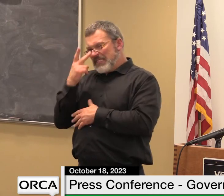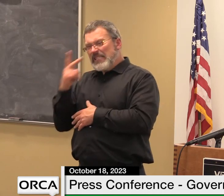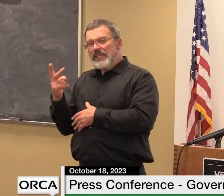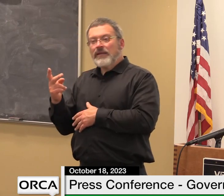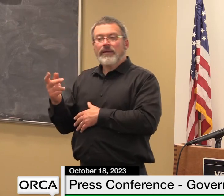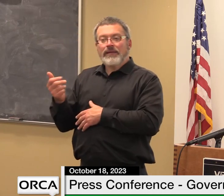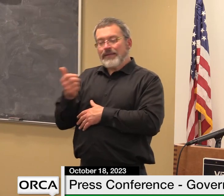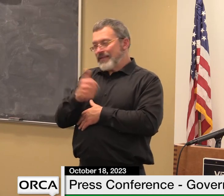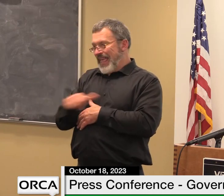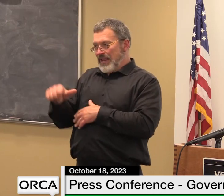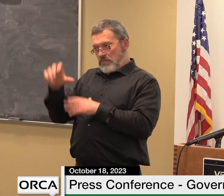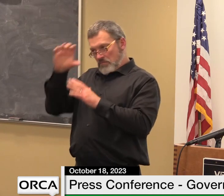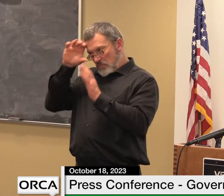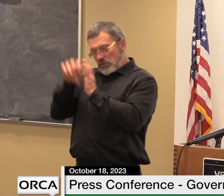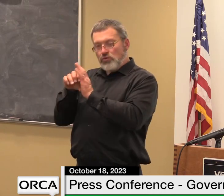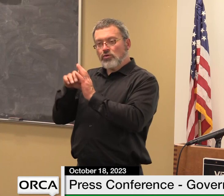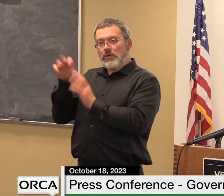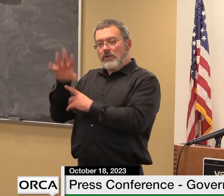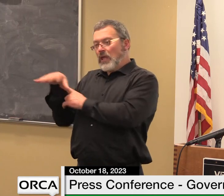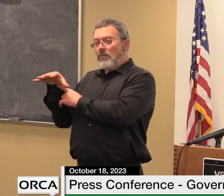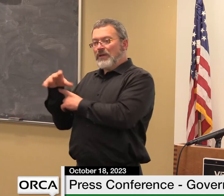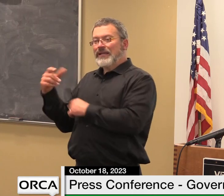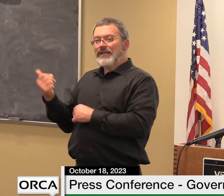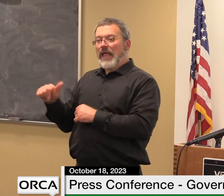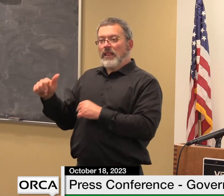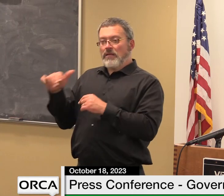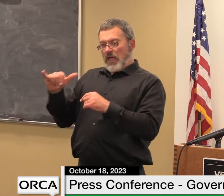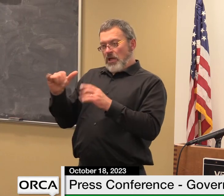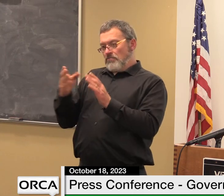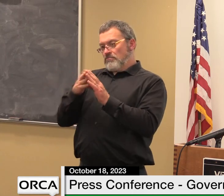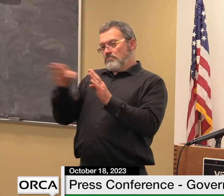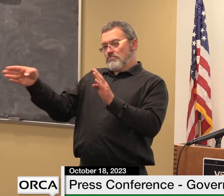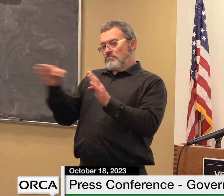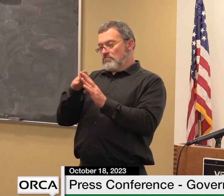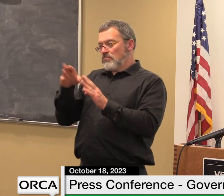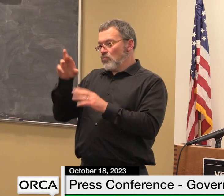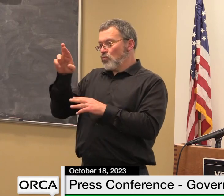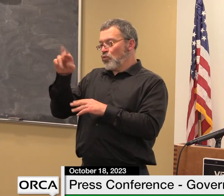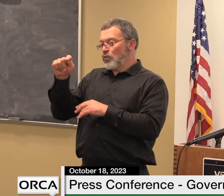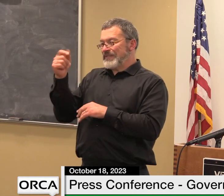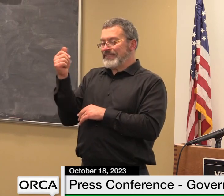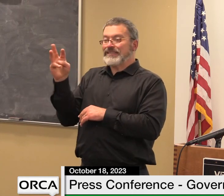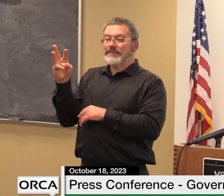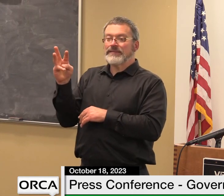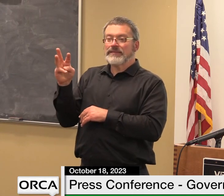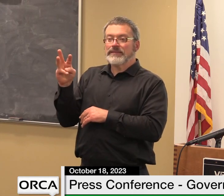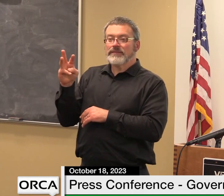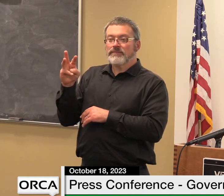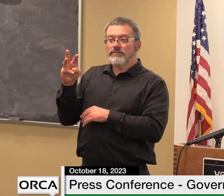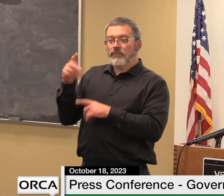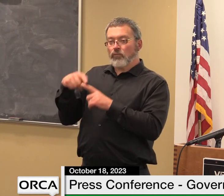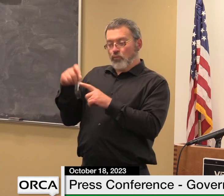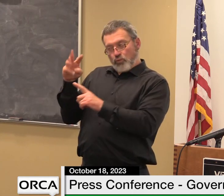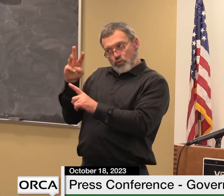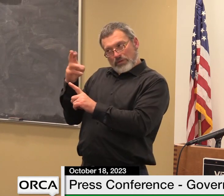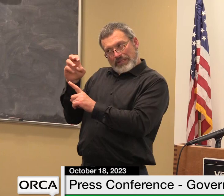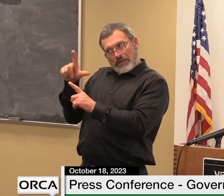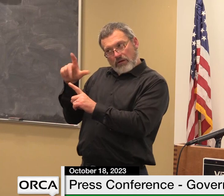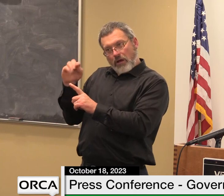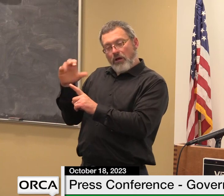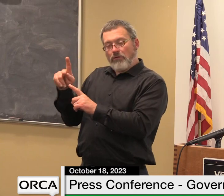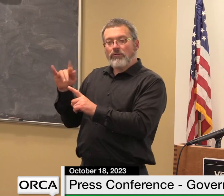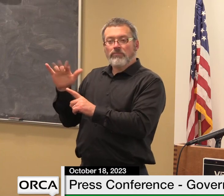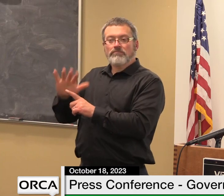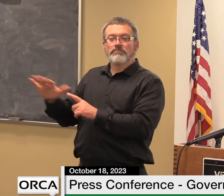any information about that stretch of roadway on Route 16 in Wheelock. Thank